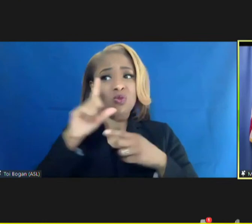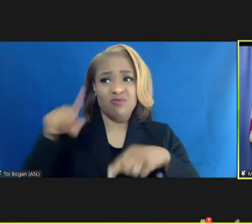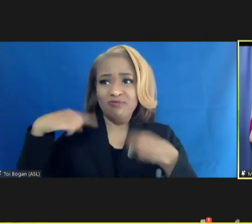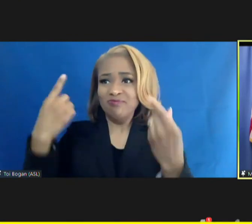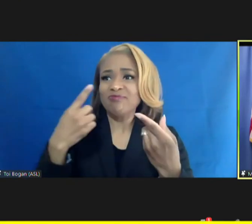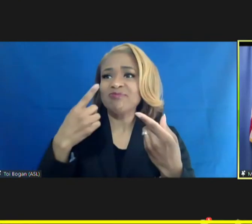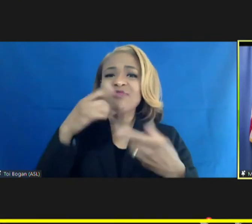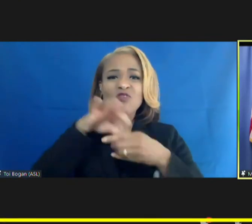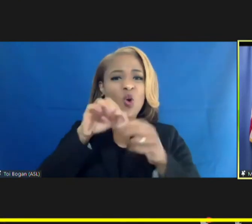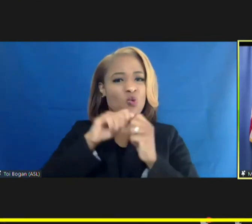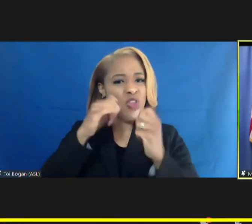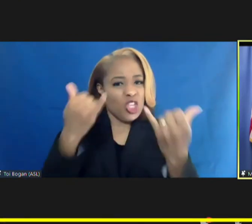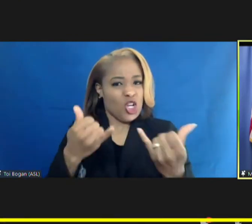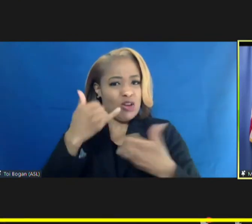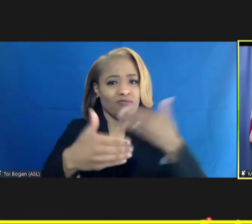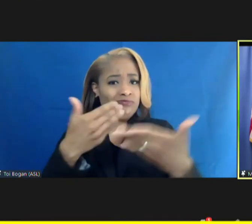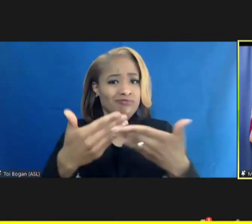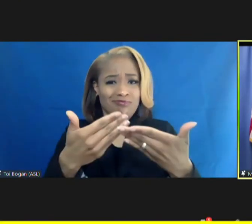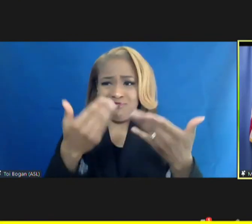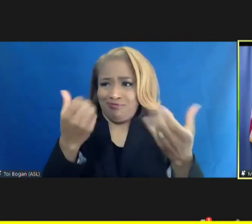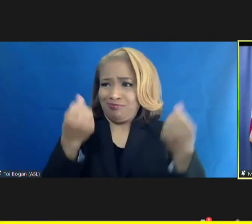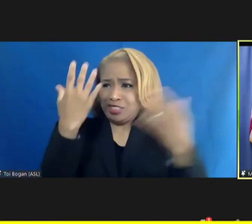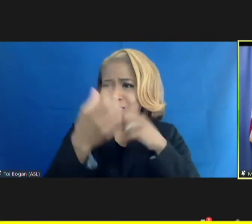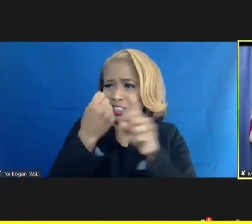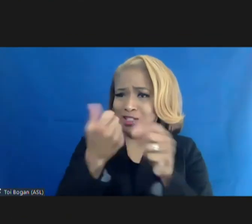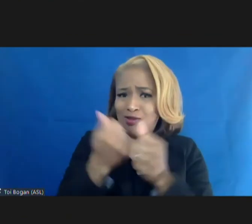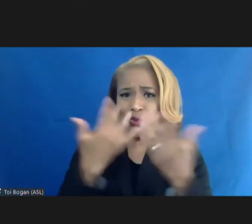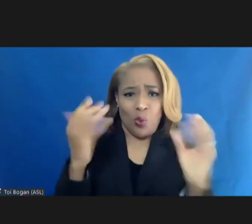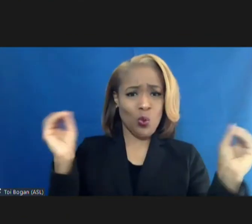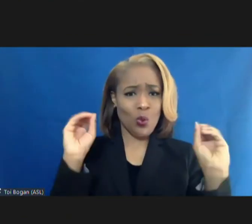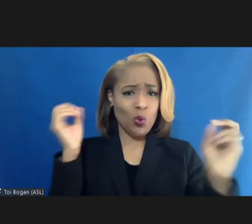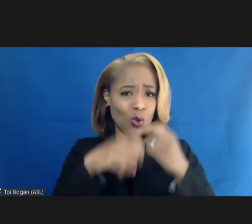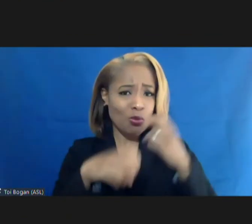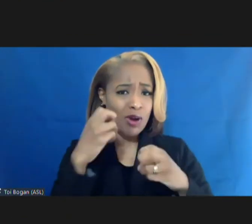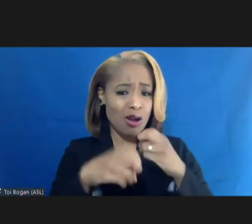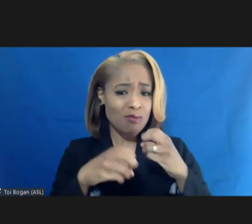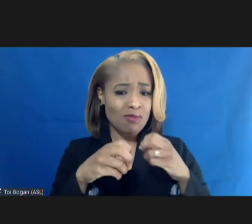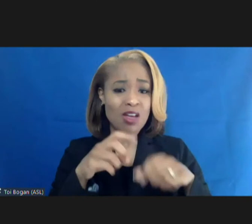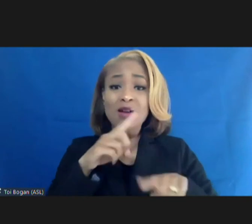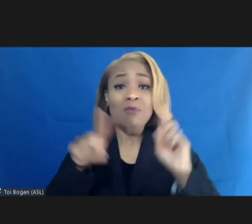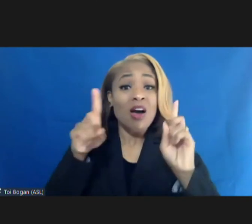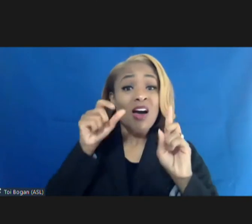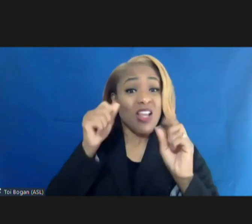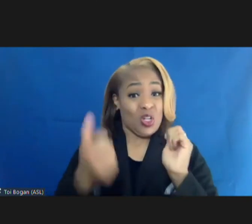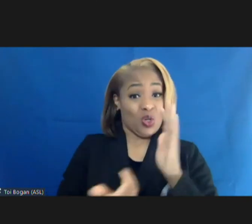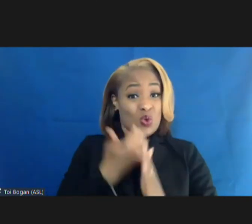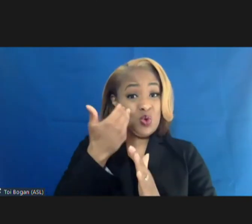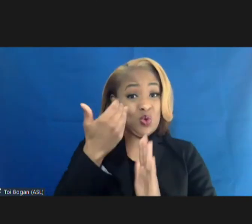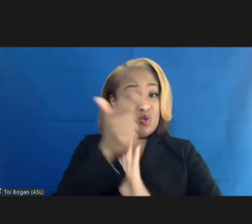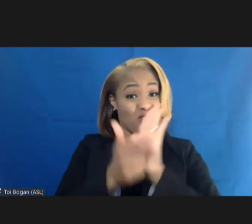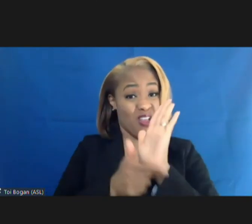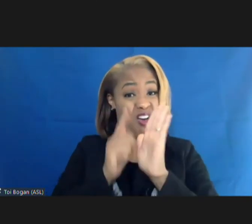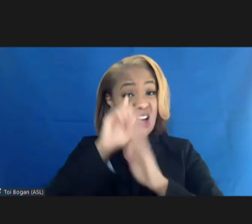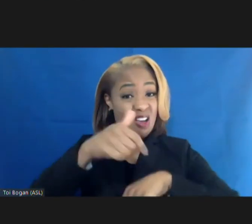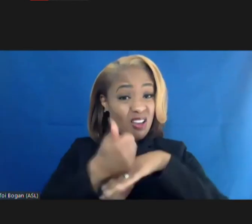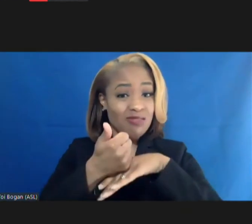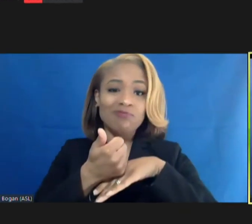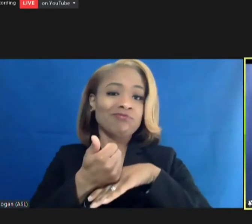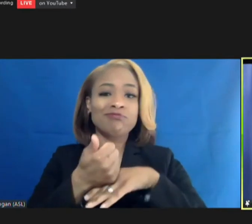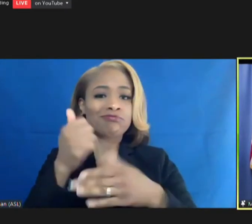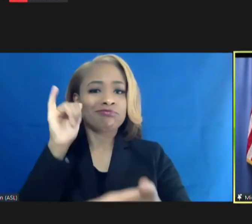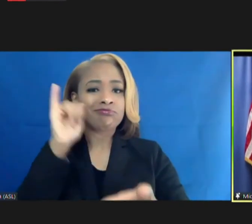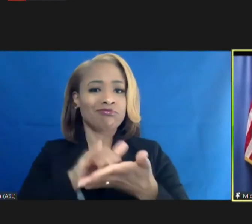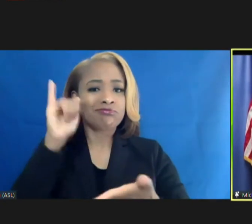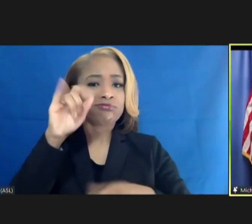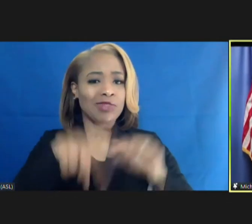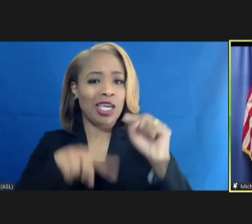for decades without problems, and would now only be able to do so if they met this new requirement. Yet there's no evidence this change reduces or